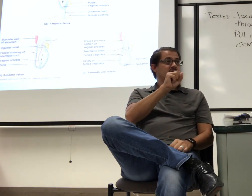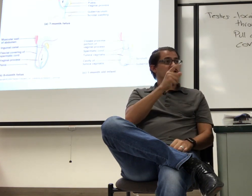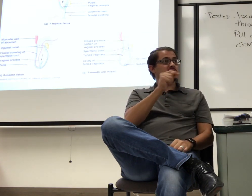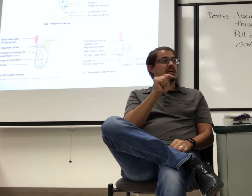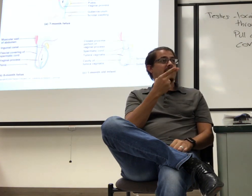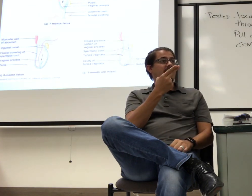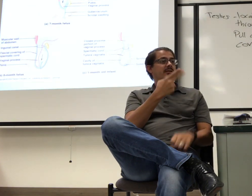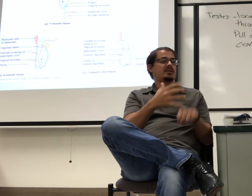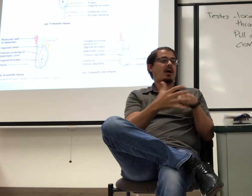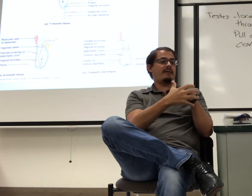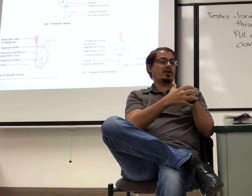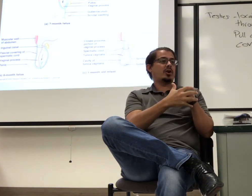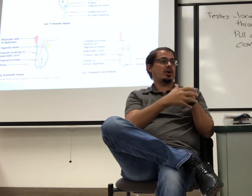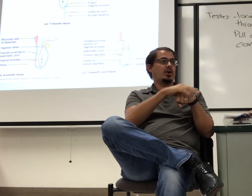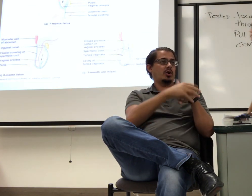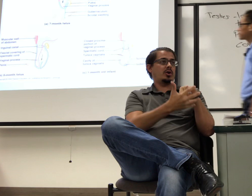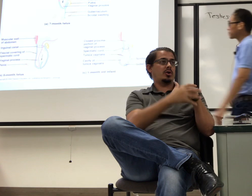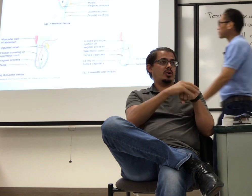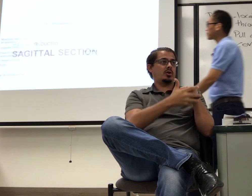it just covers the testes.